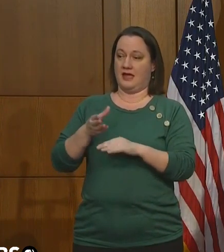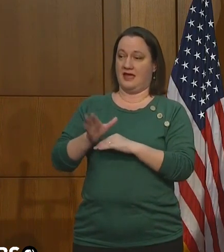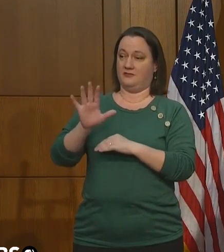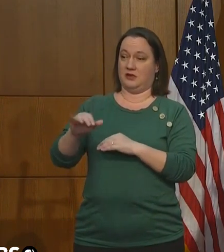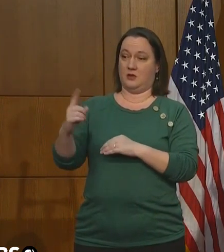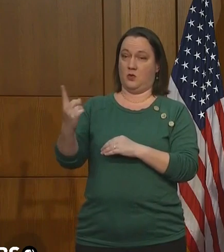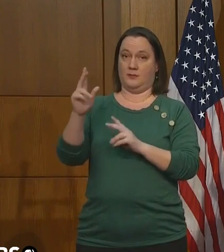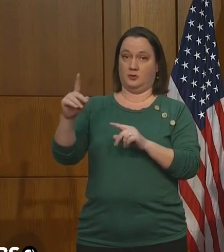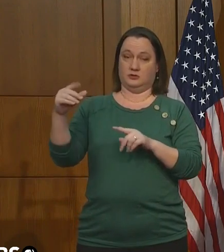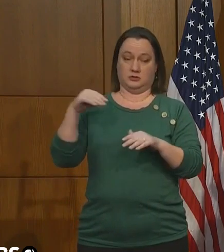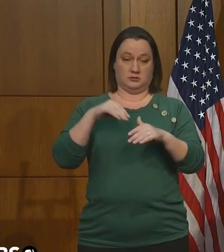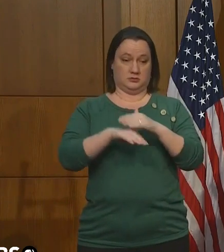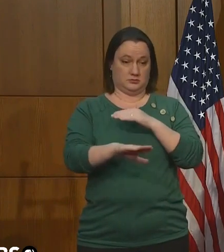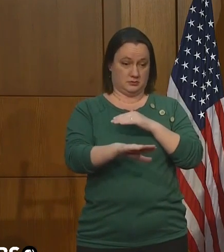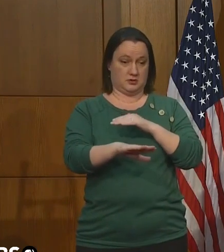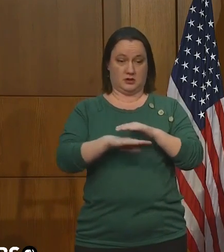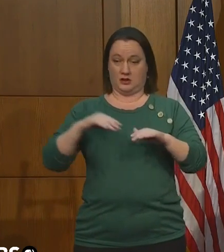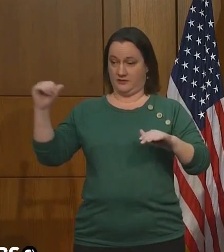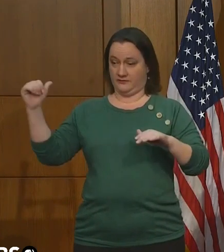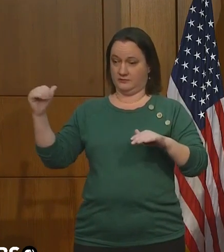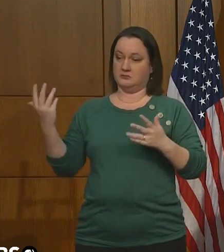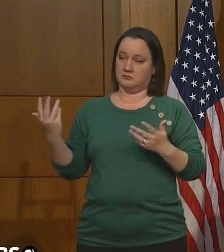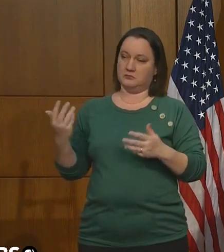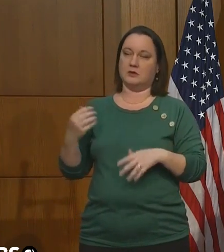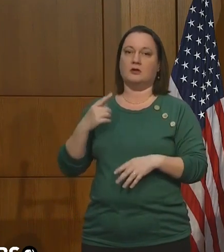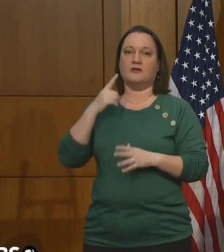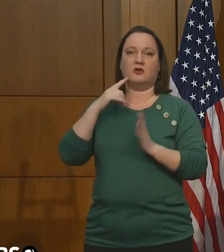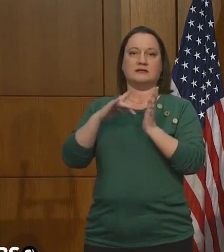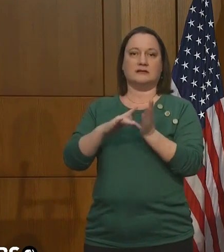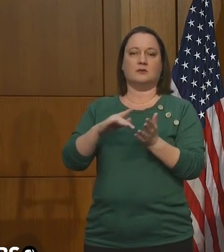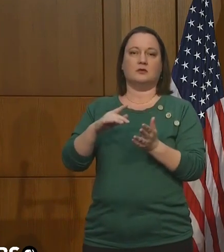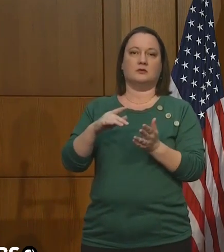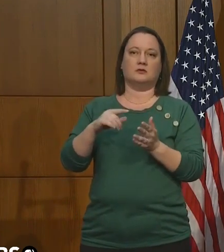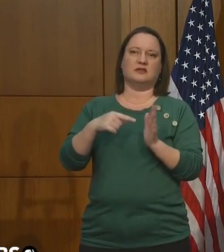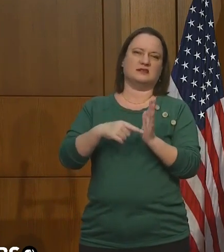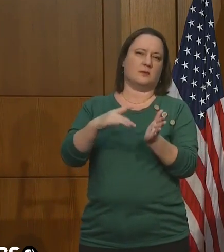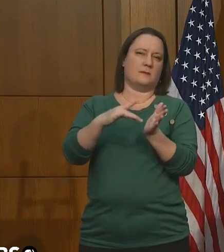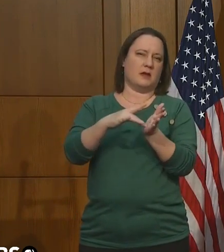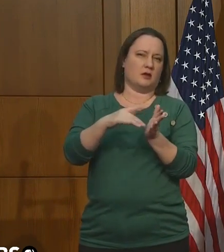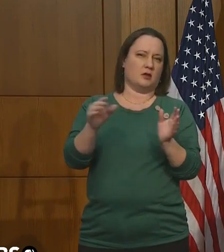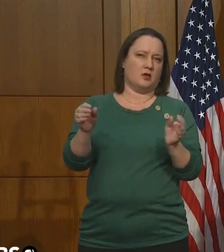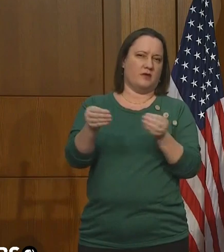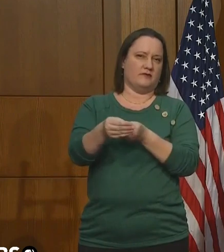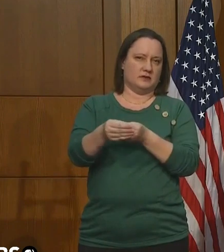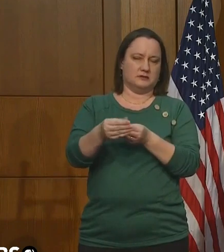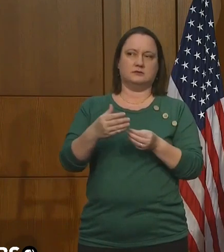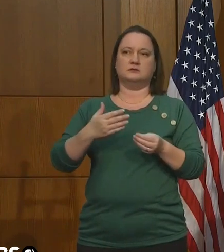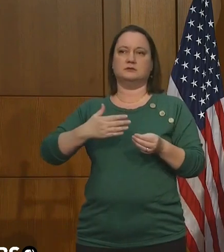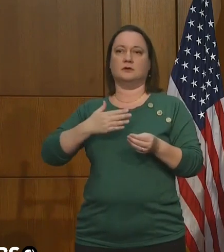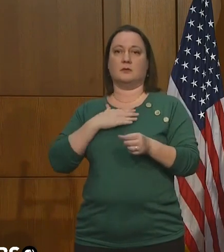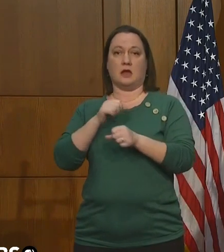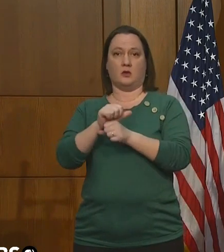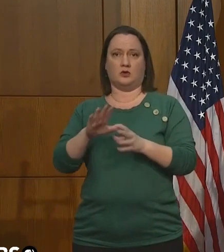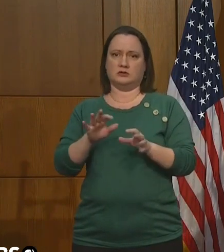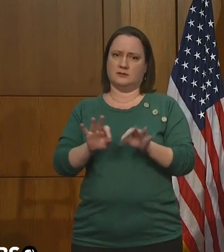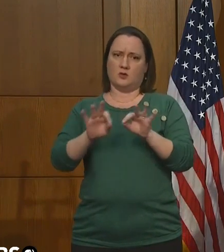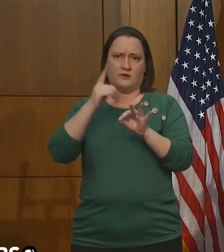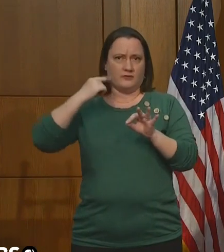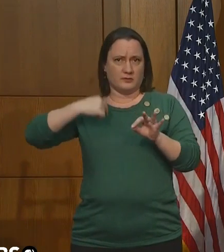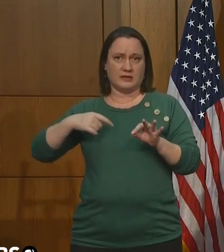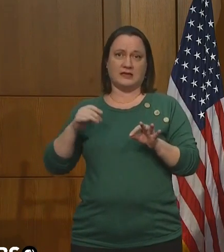certainly you could say, well, you know, I'm in a medical office, for example, and my workers are very important to me. And if